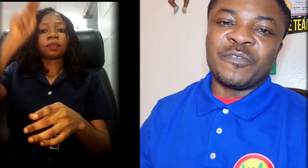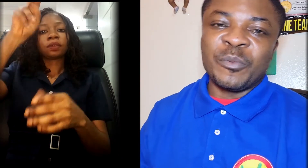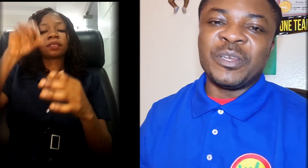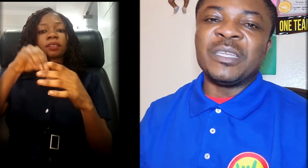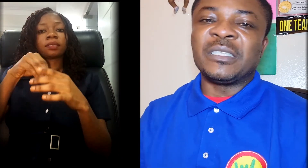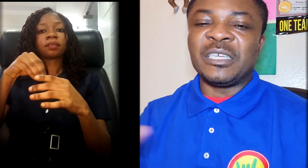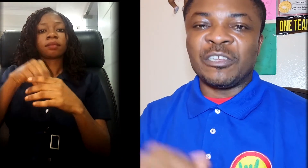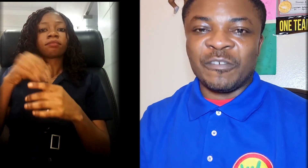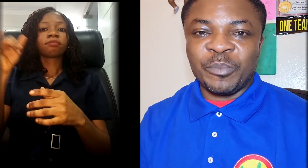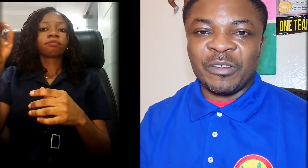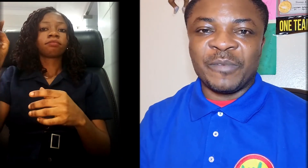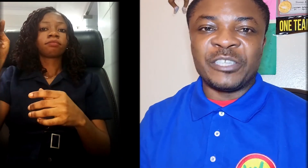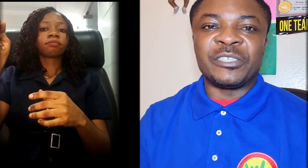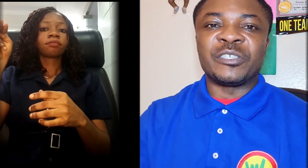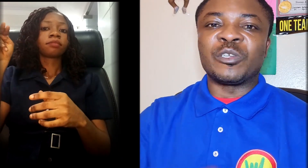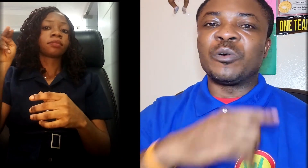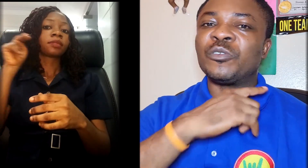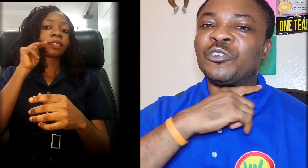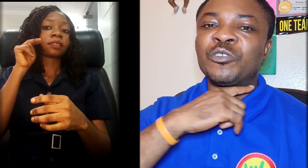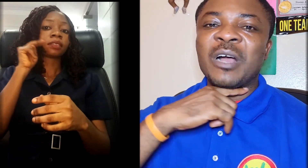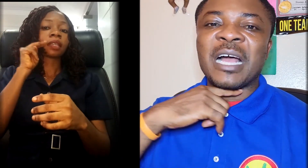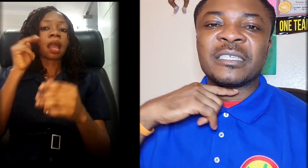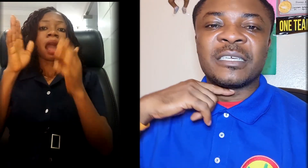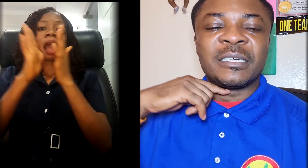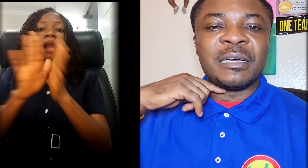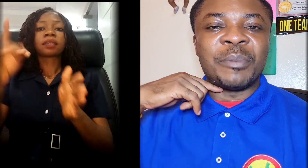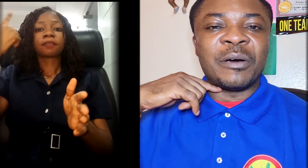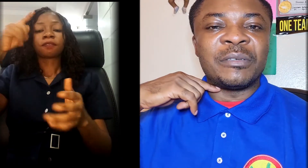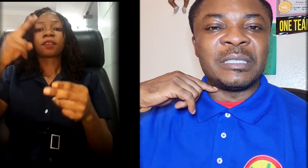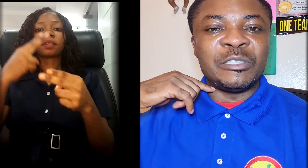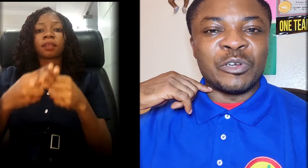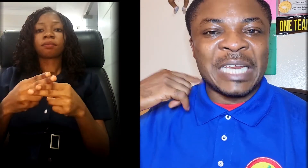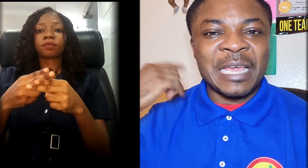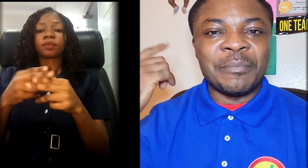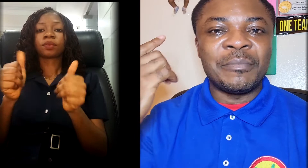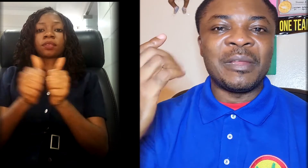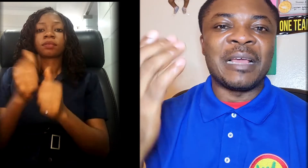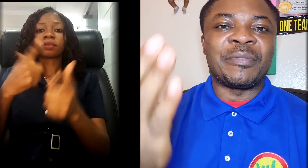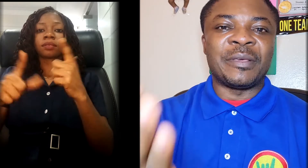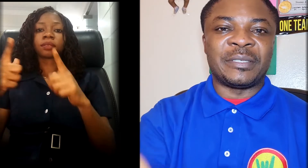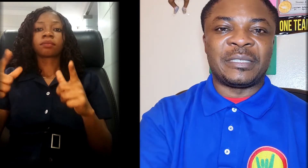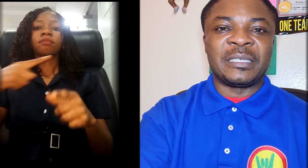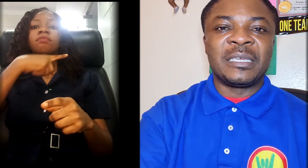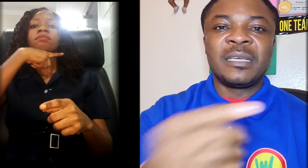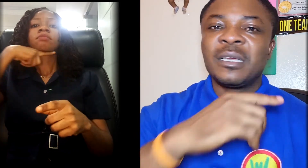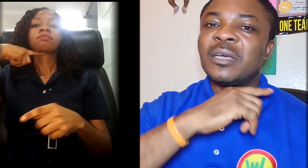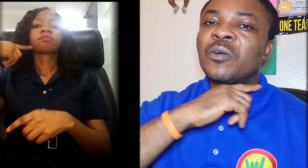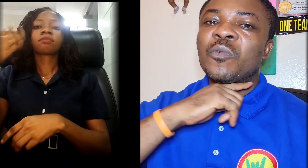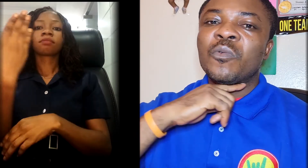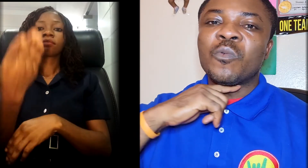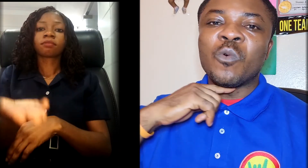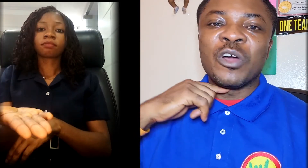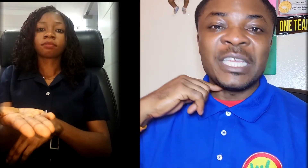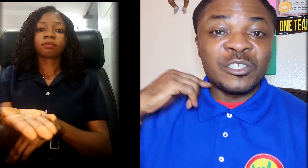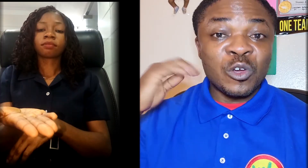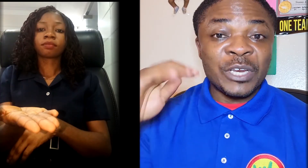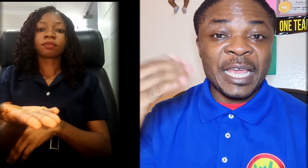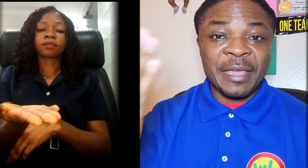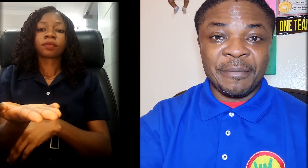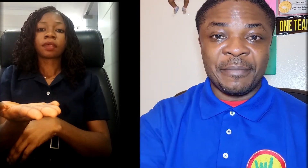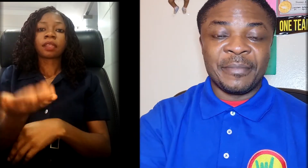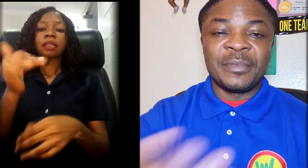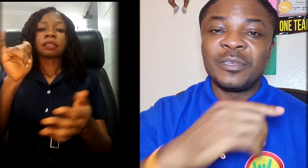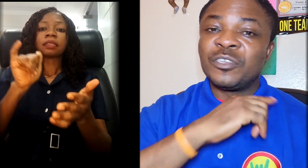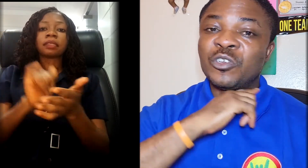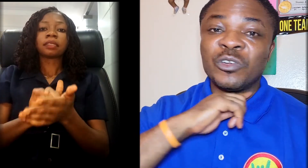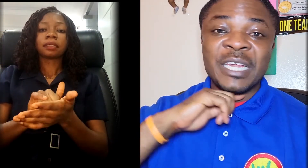the deaf communities in northern part of Nigeria. So you ask about your name like this: what is your